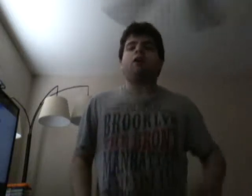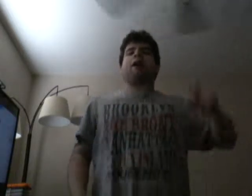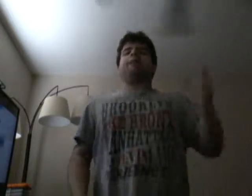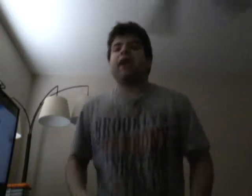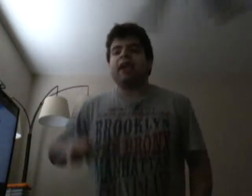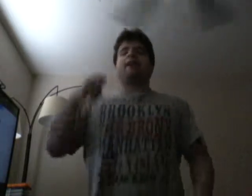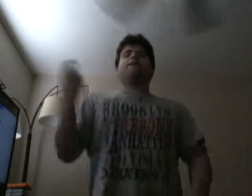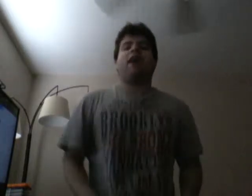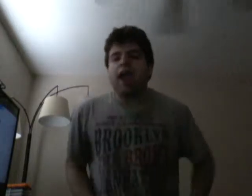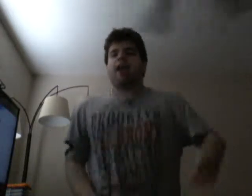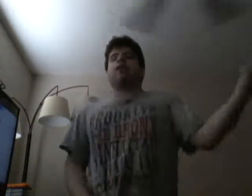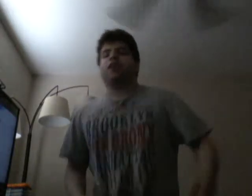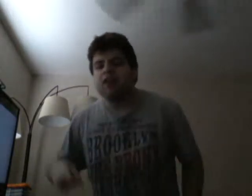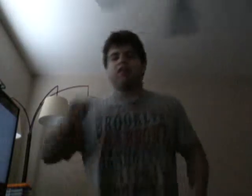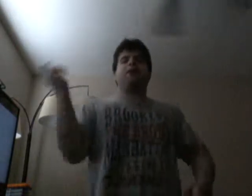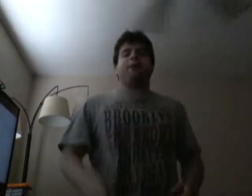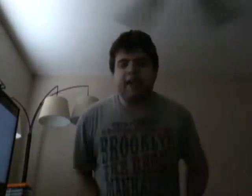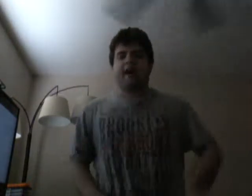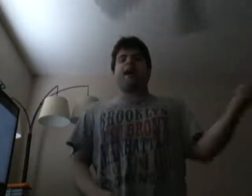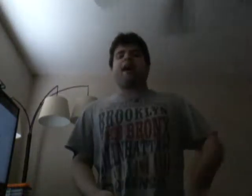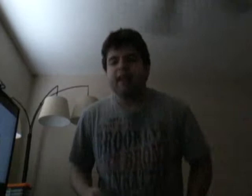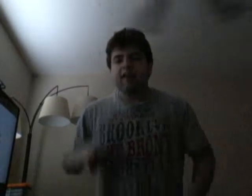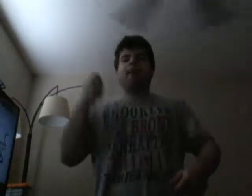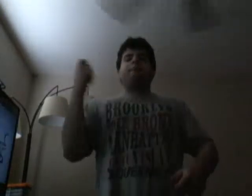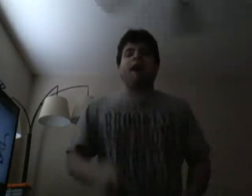I'm leaving you behind.